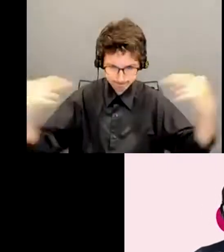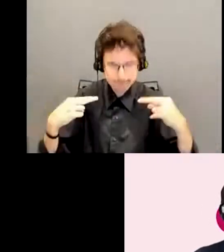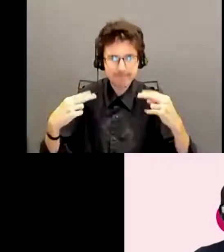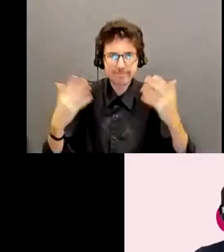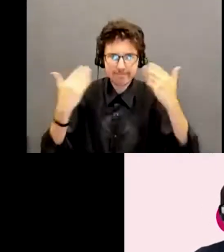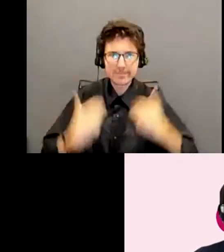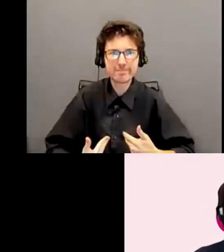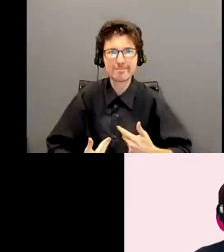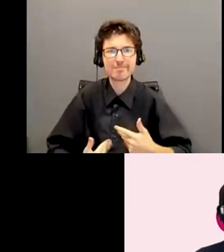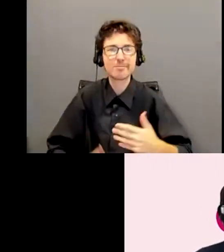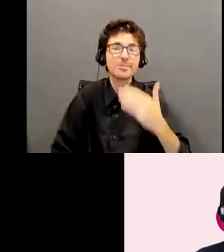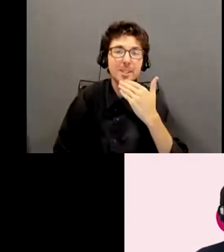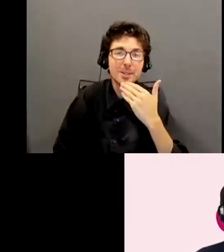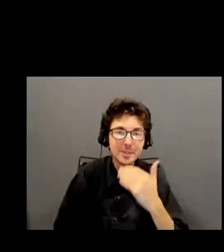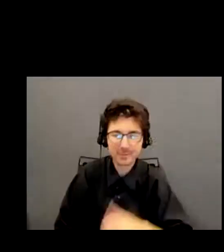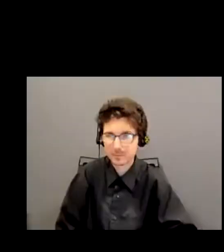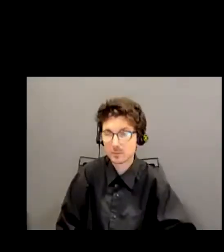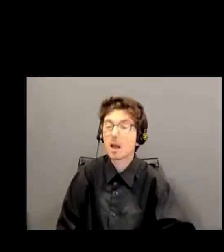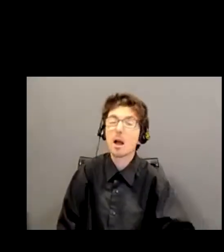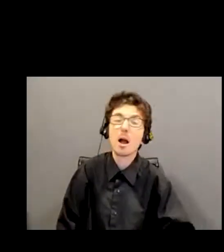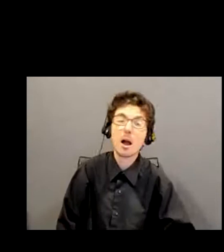and Josh.